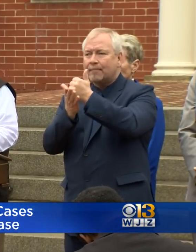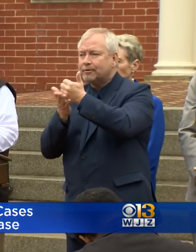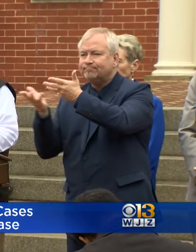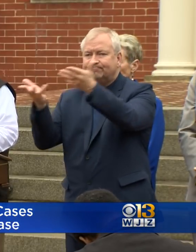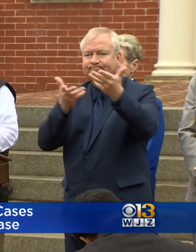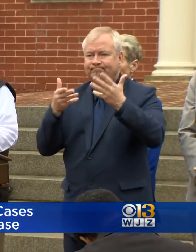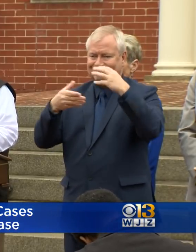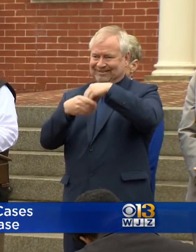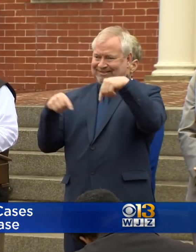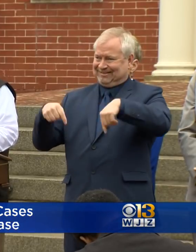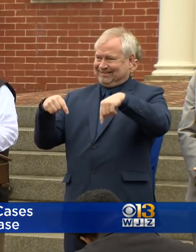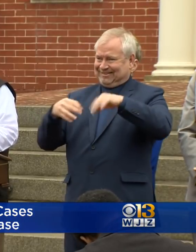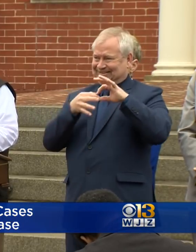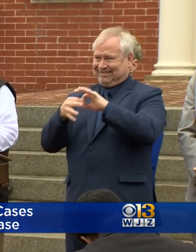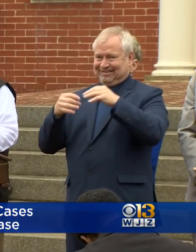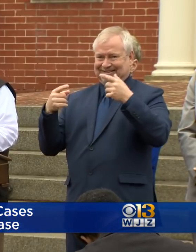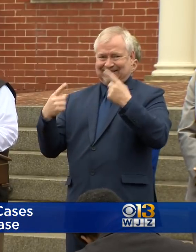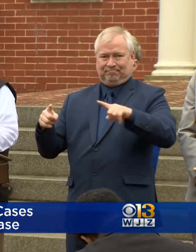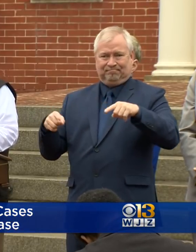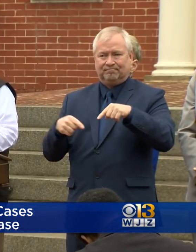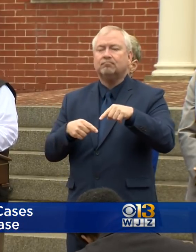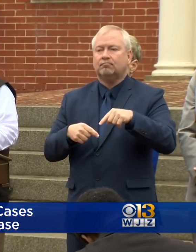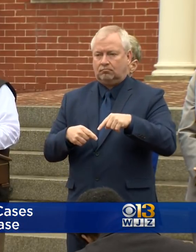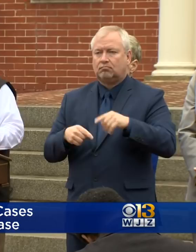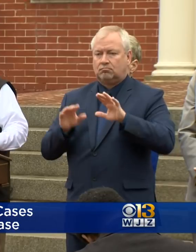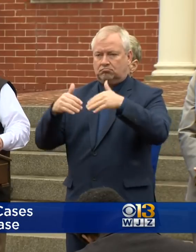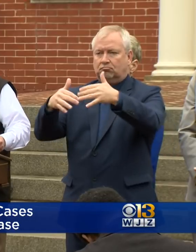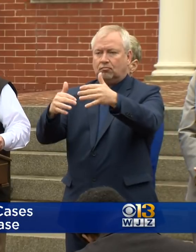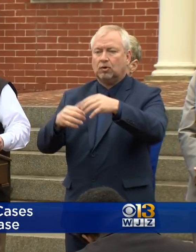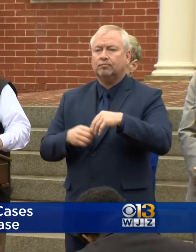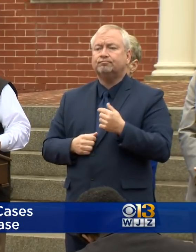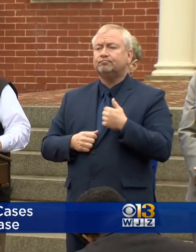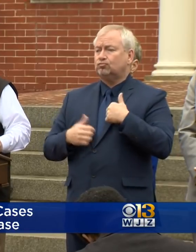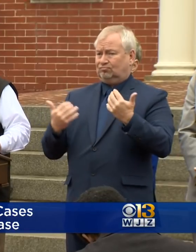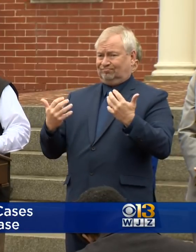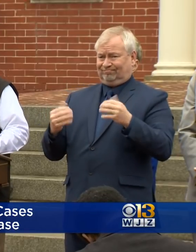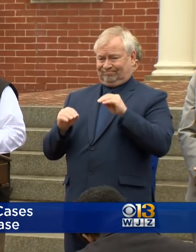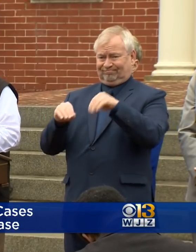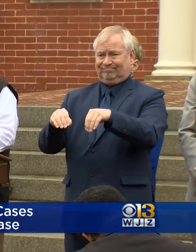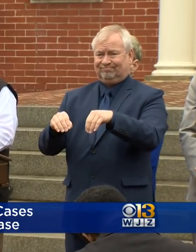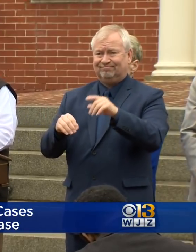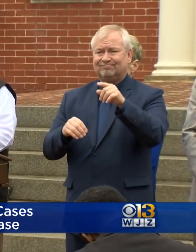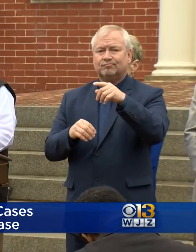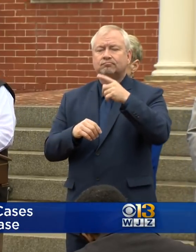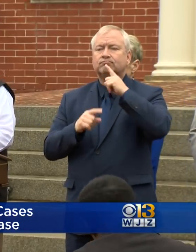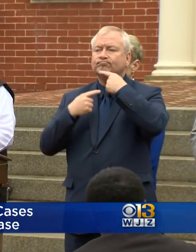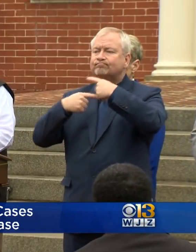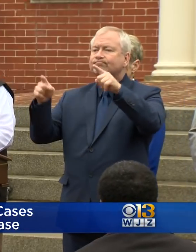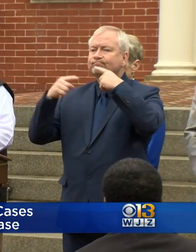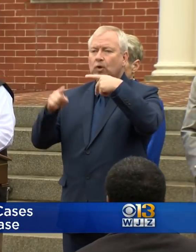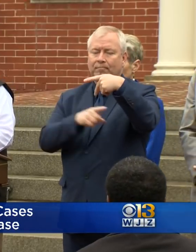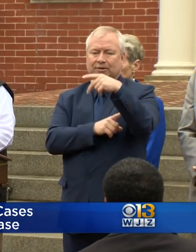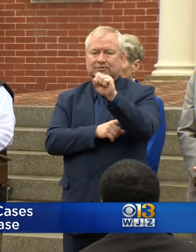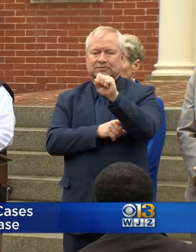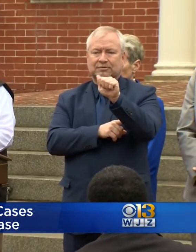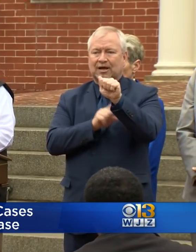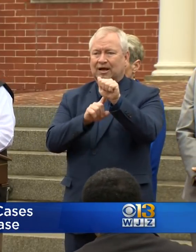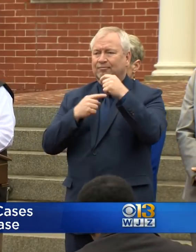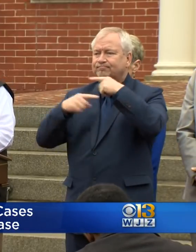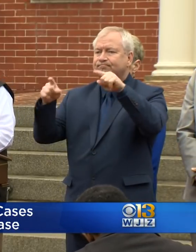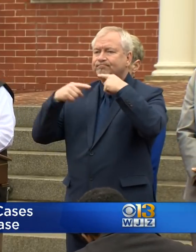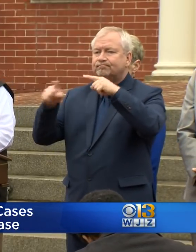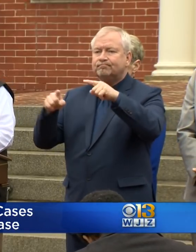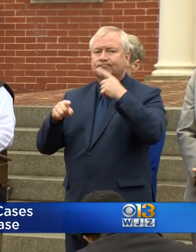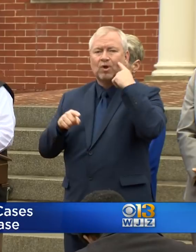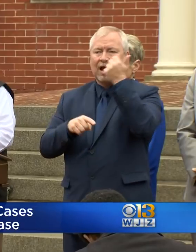And we have installed critical public service announcements on signage on all of our modes of transportation all across the